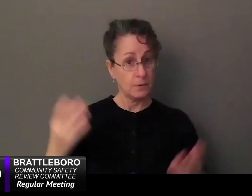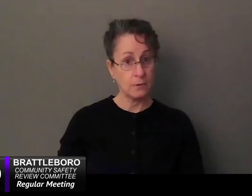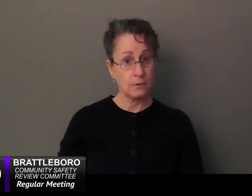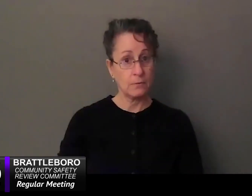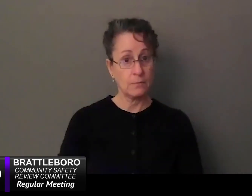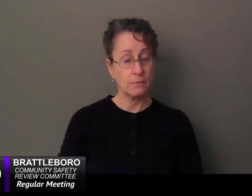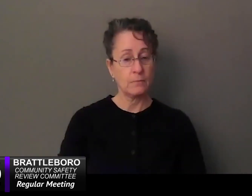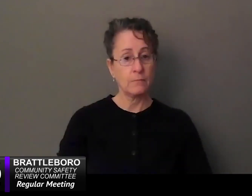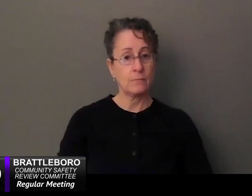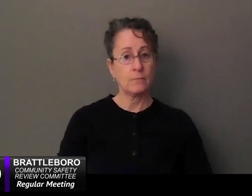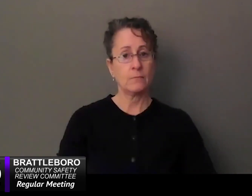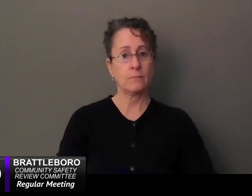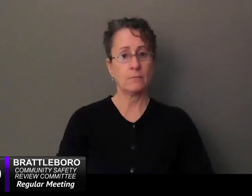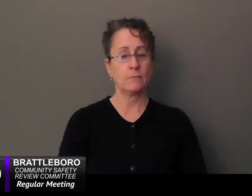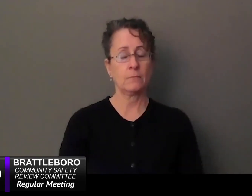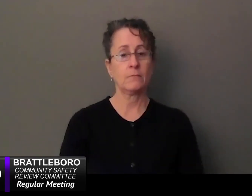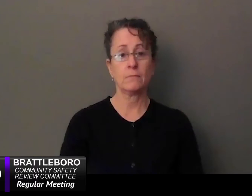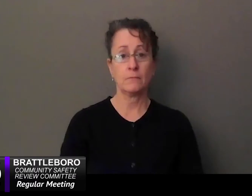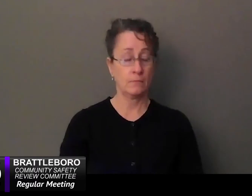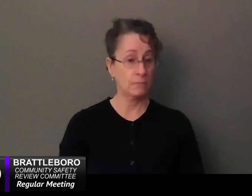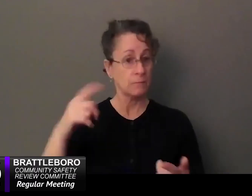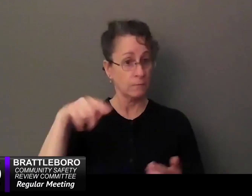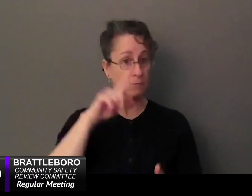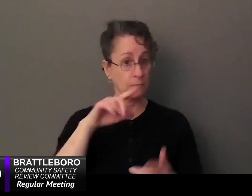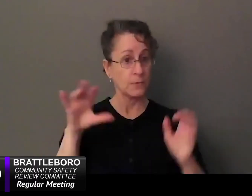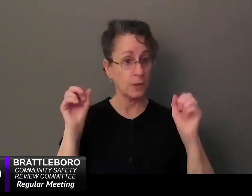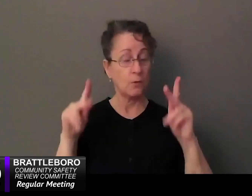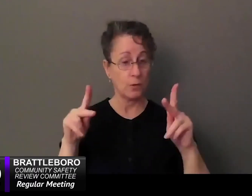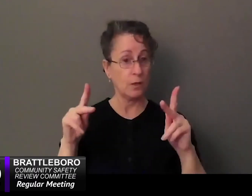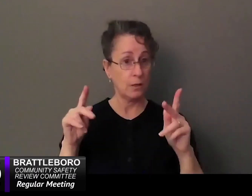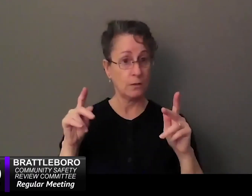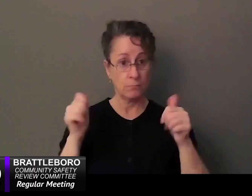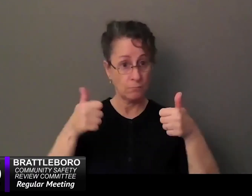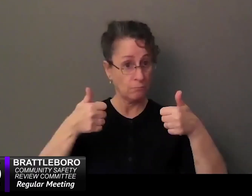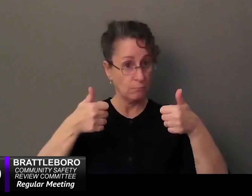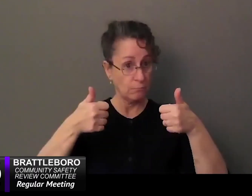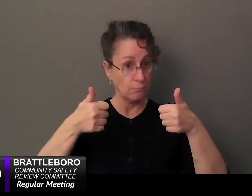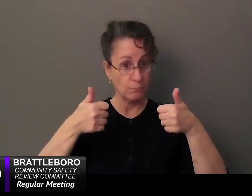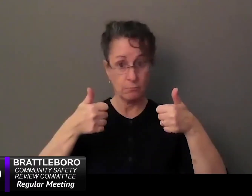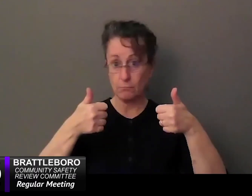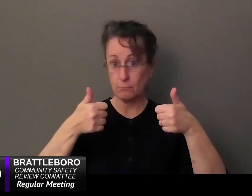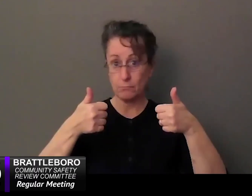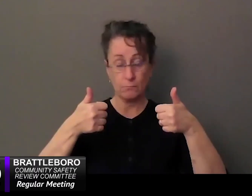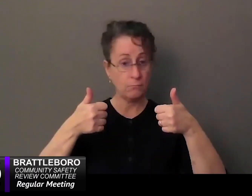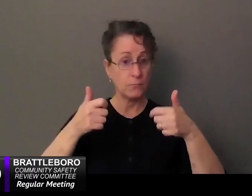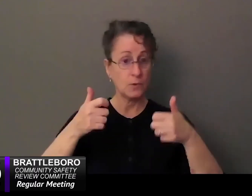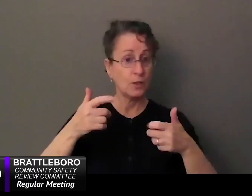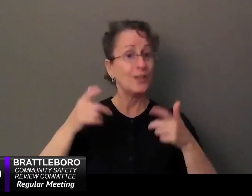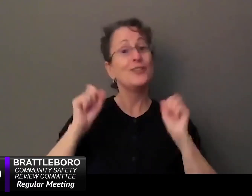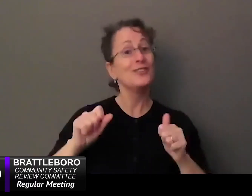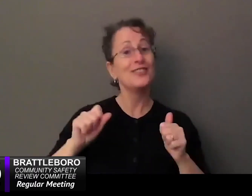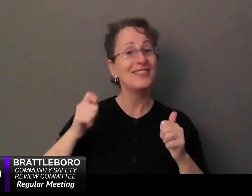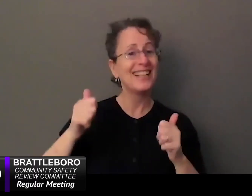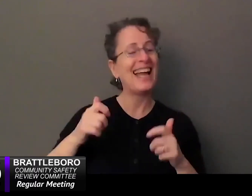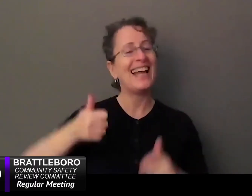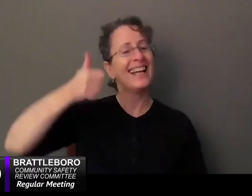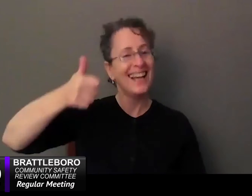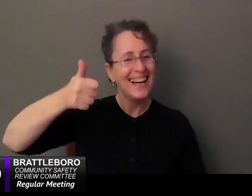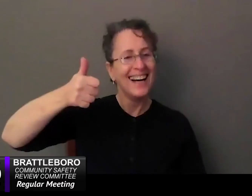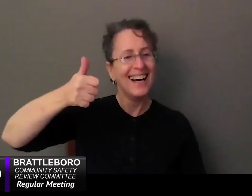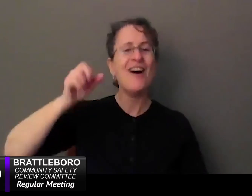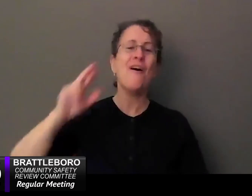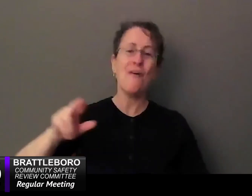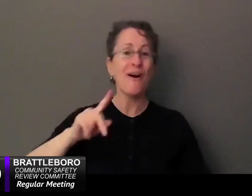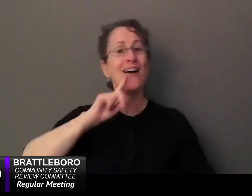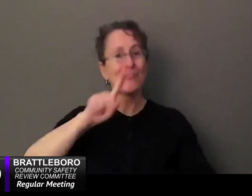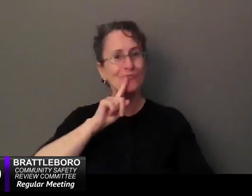How do folks feel about everyone chatting publicly being open on a trial basis? You can raise your emoji hand or your actual hand,